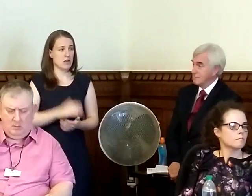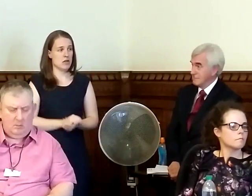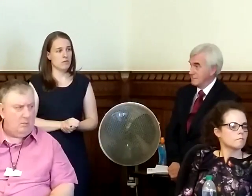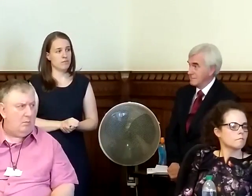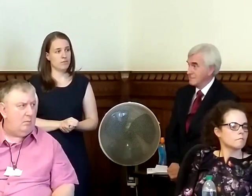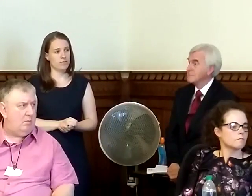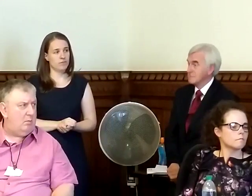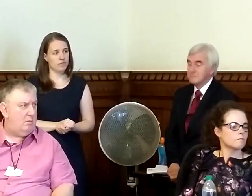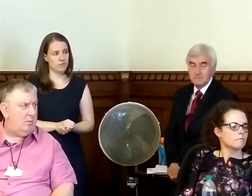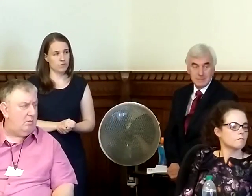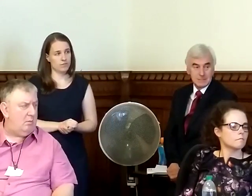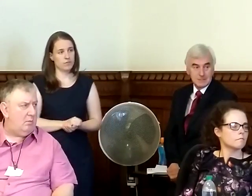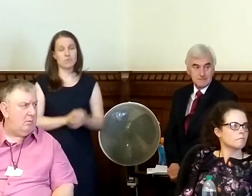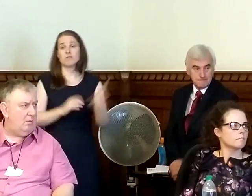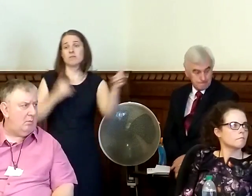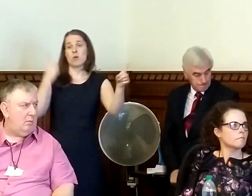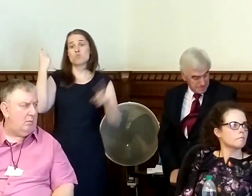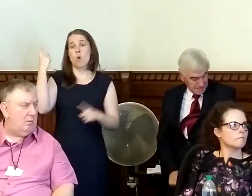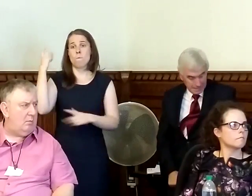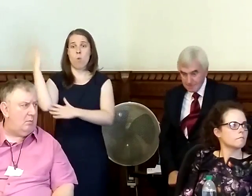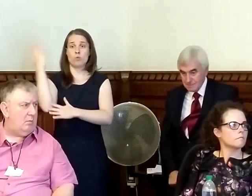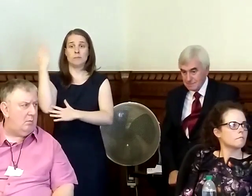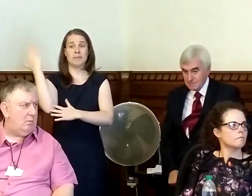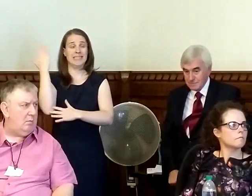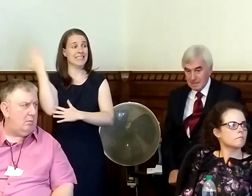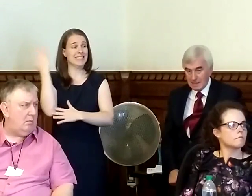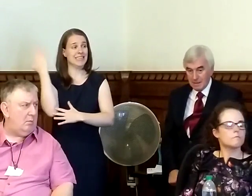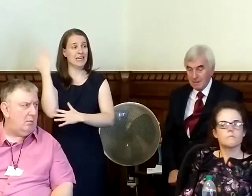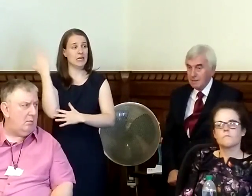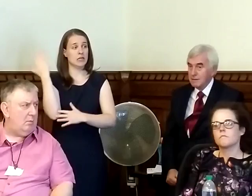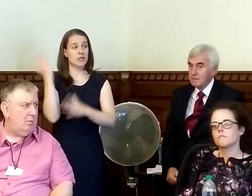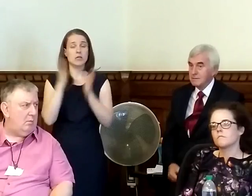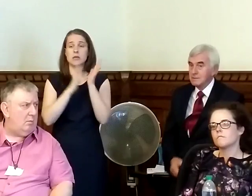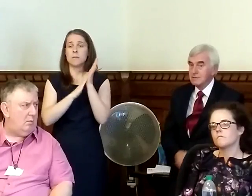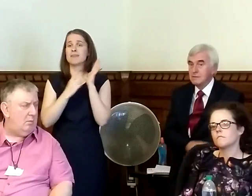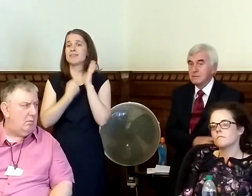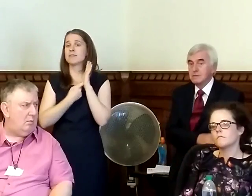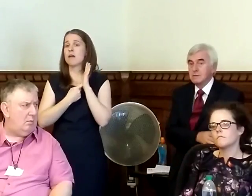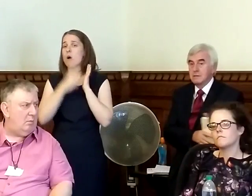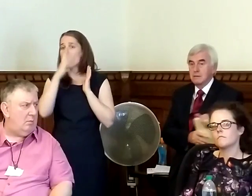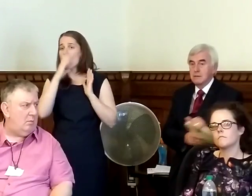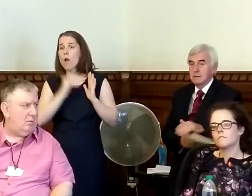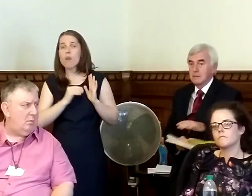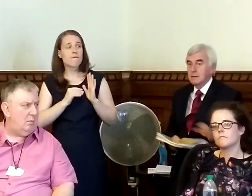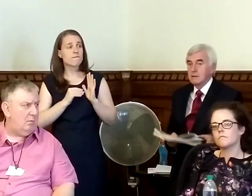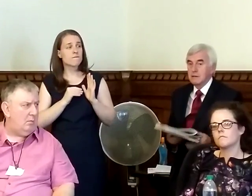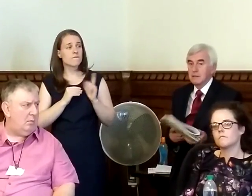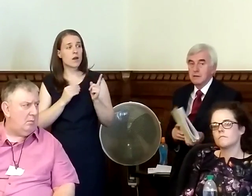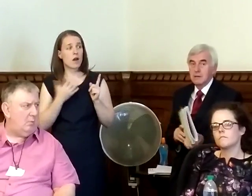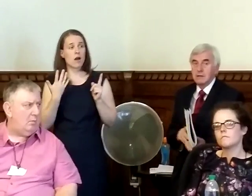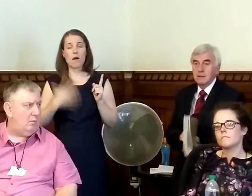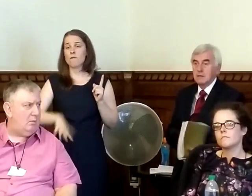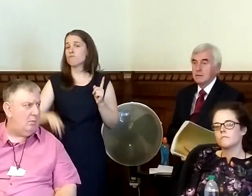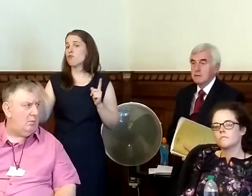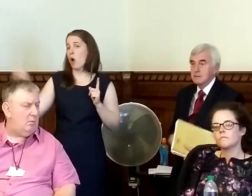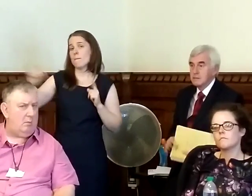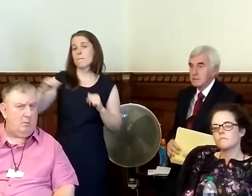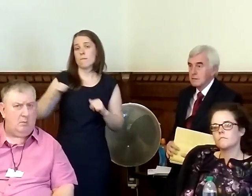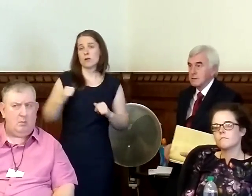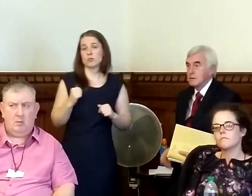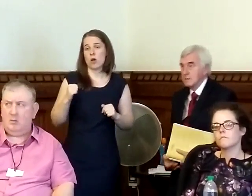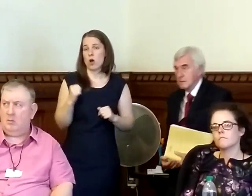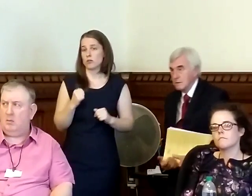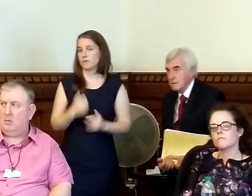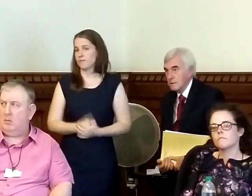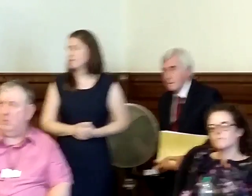because we need to have one more speaker. I want to invite Mitchell Wolfe from Scott Monkley Solicitors, who's